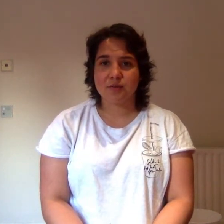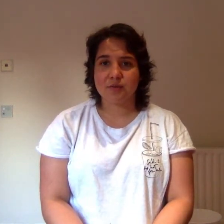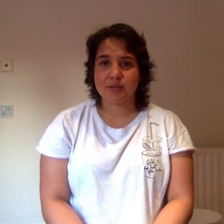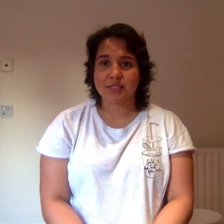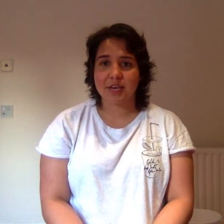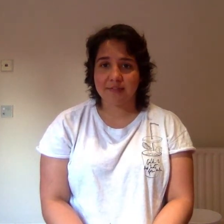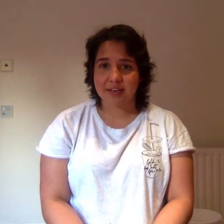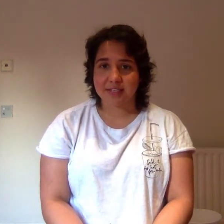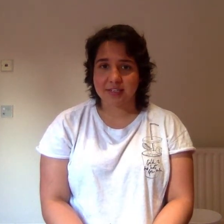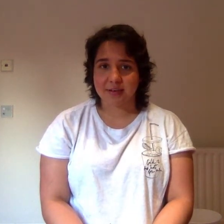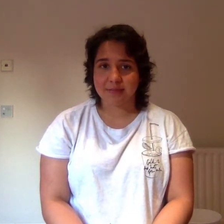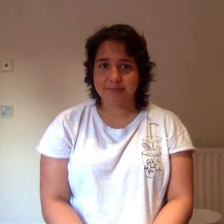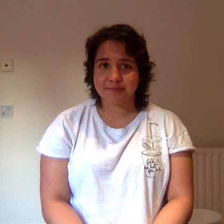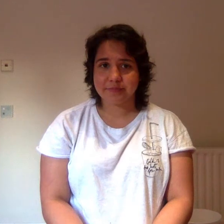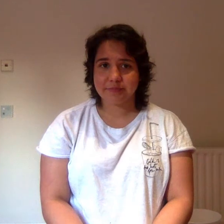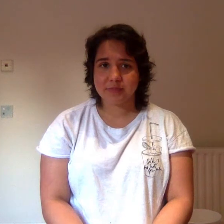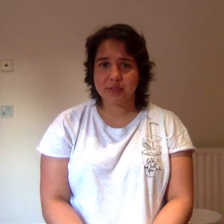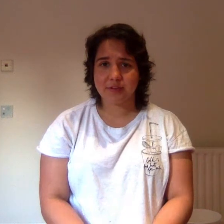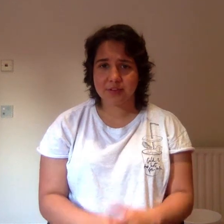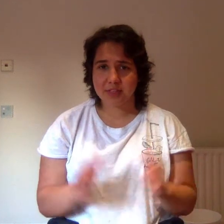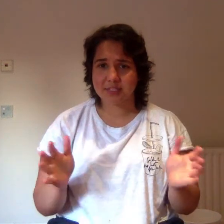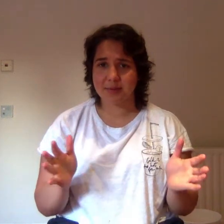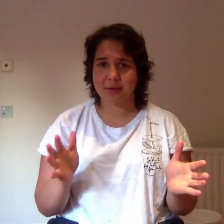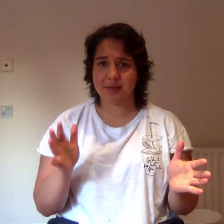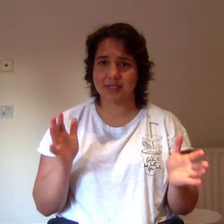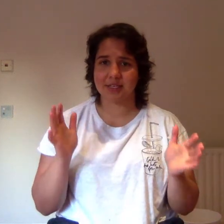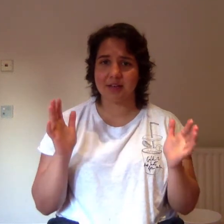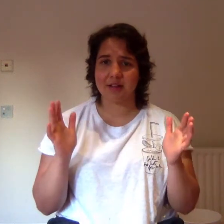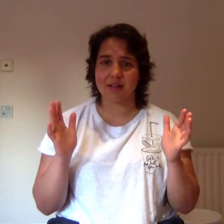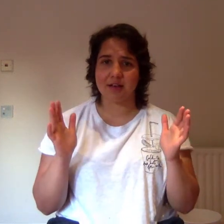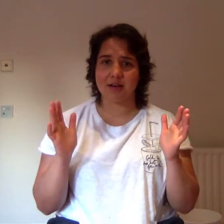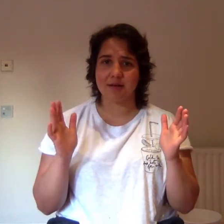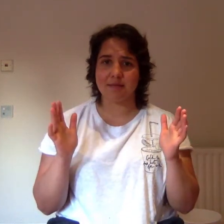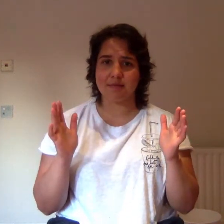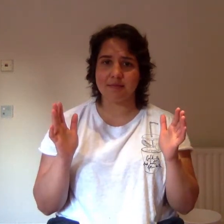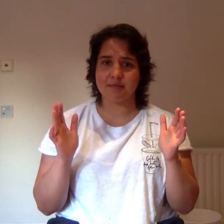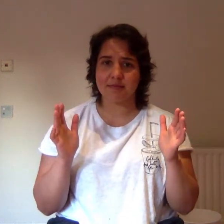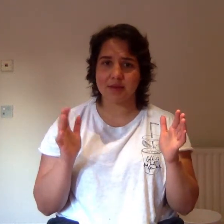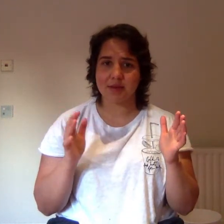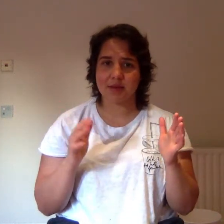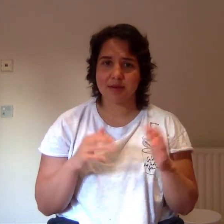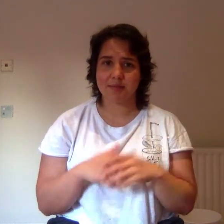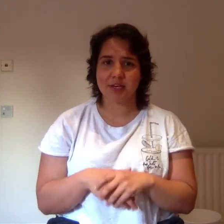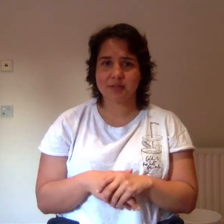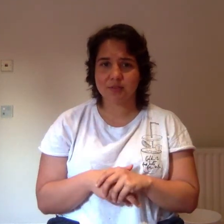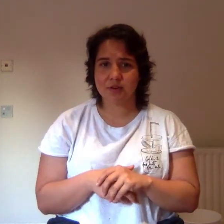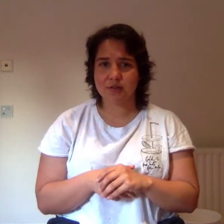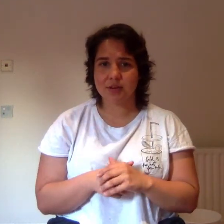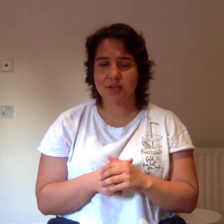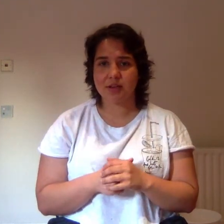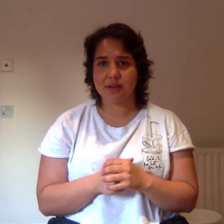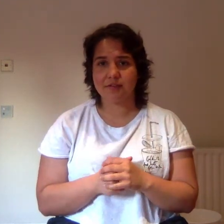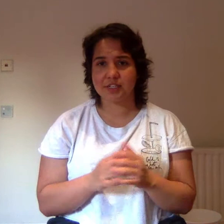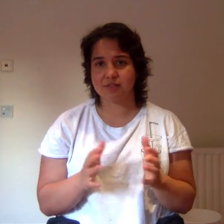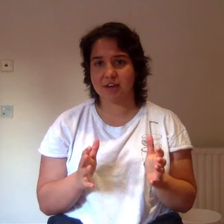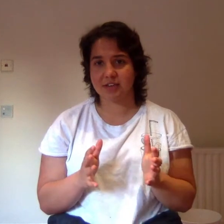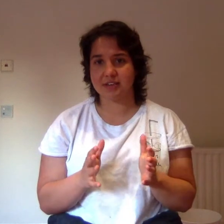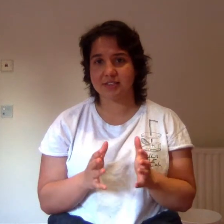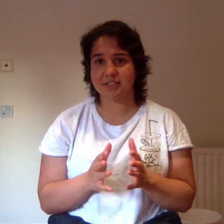So deaf etiquette. A few things about BSL. Because it was only officially recognised as